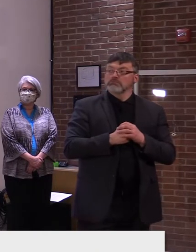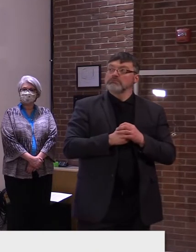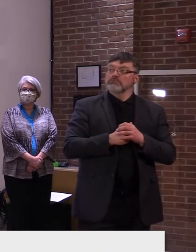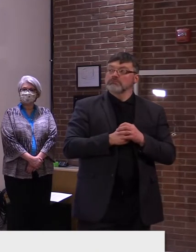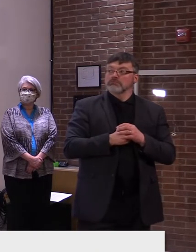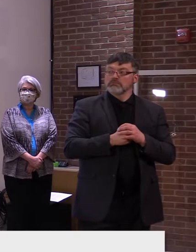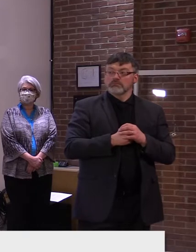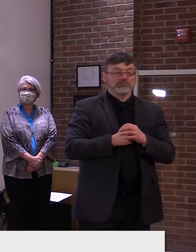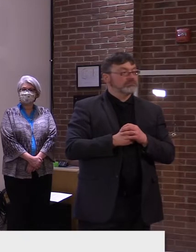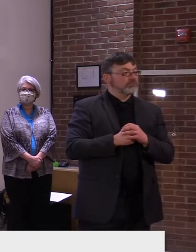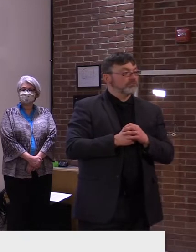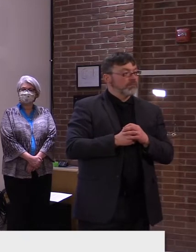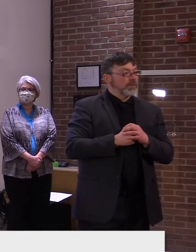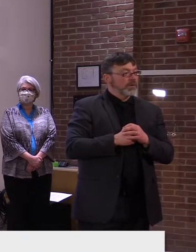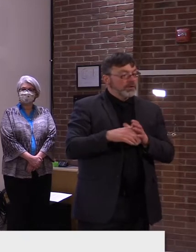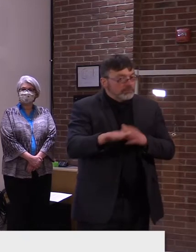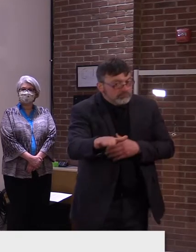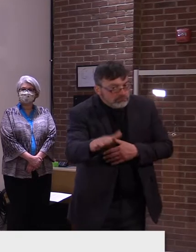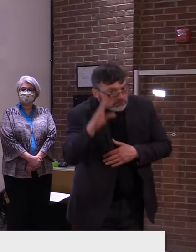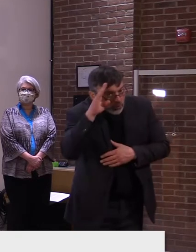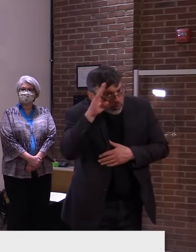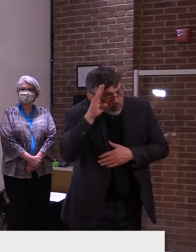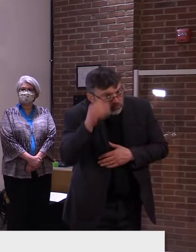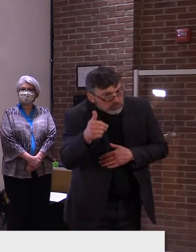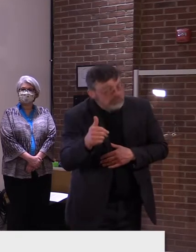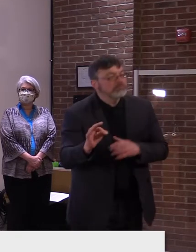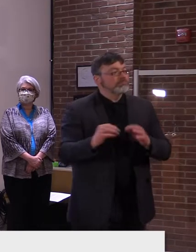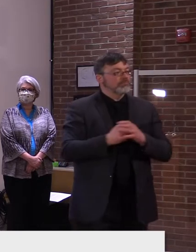Can you hear me? We can.